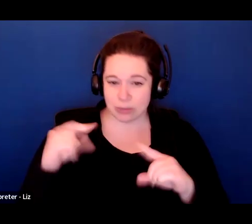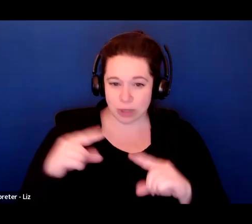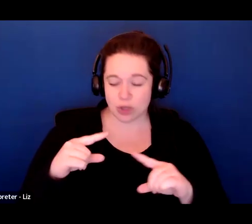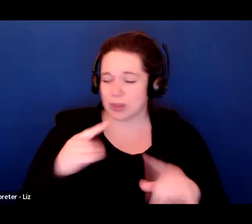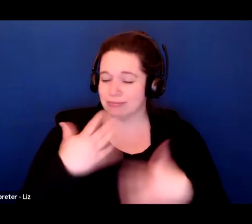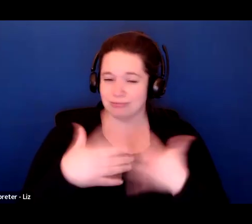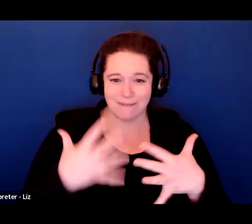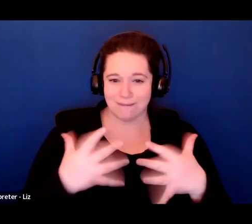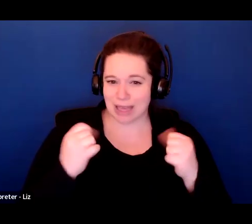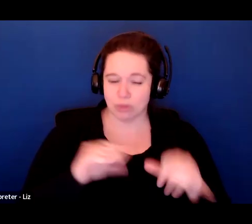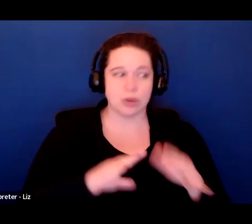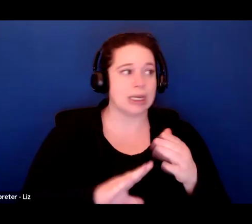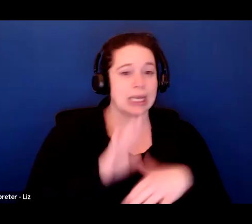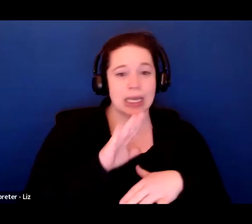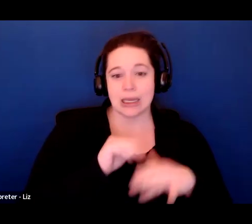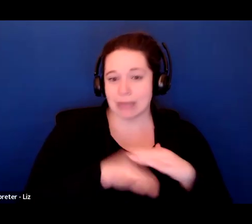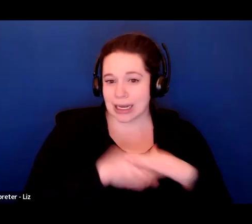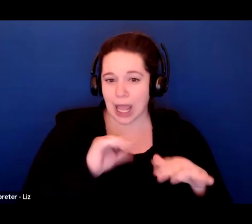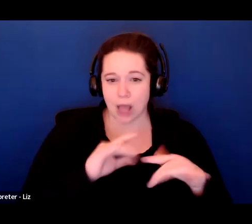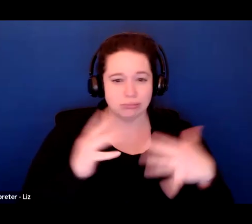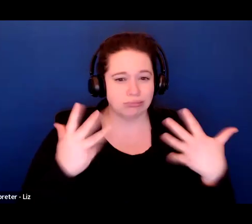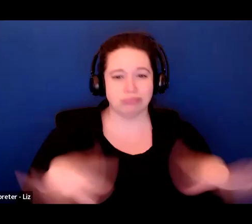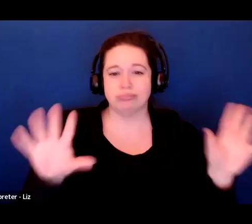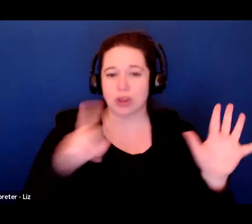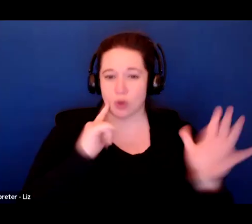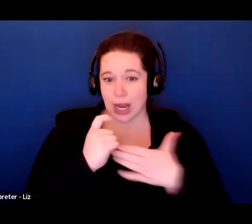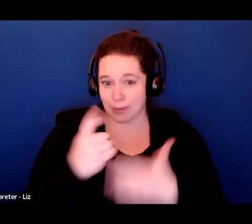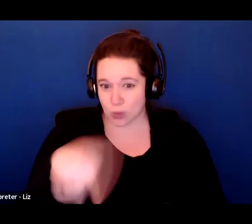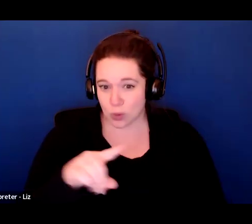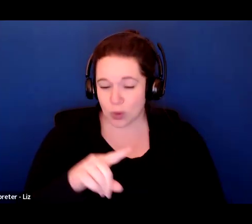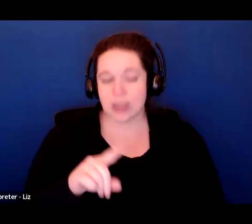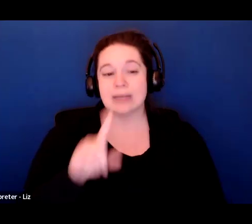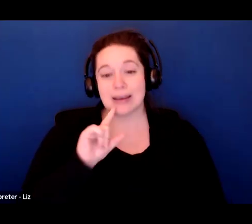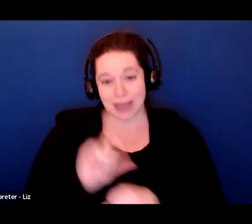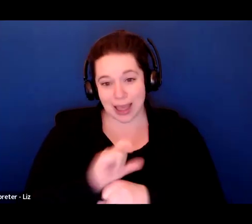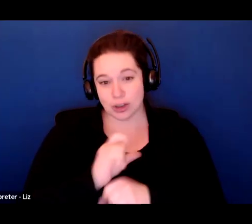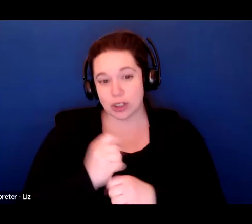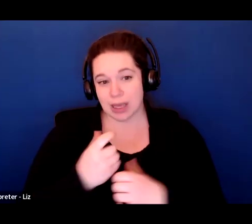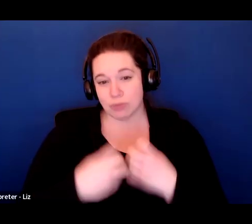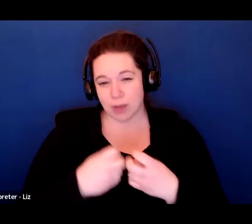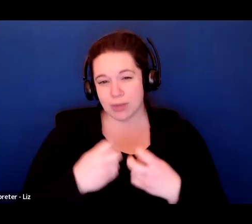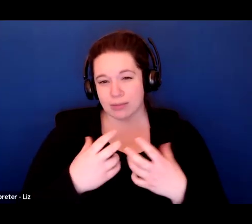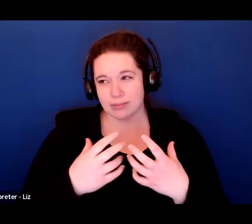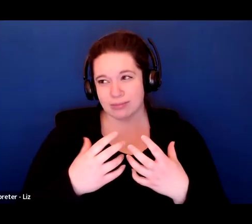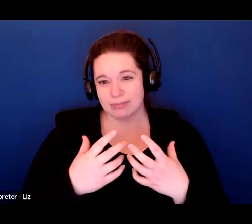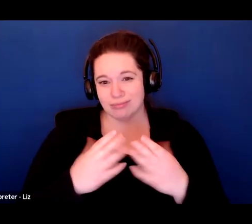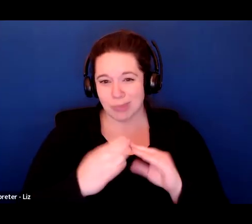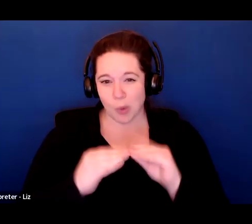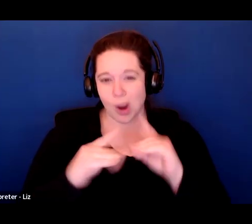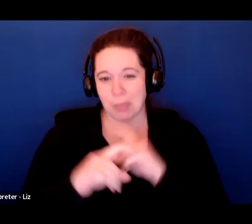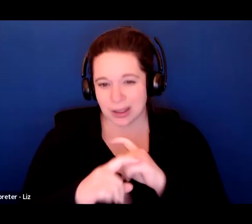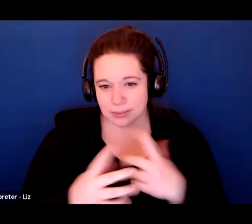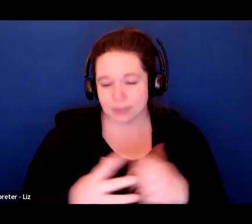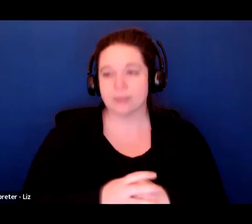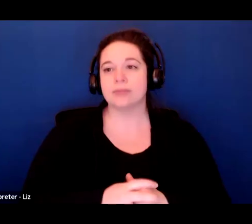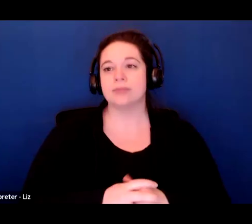because they want to get in and out and they think that they are helping doing it that way, but they've actually made it a bit more complicated.